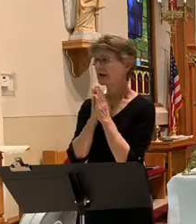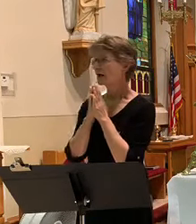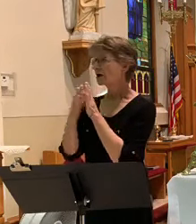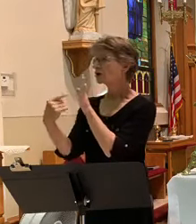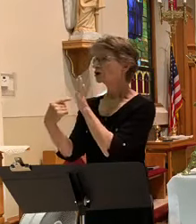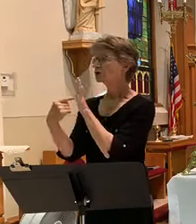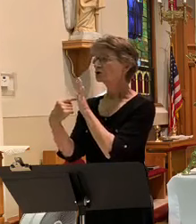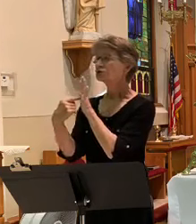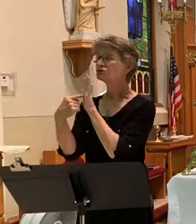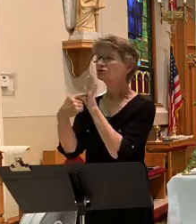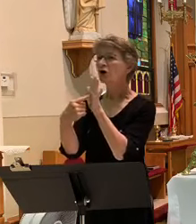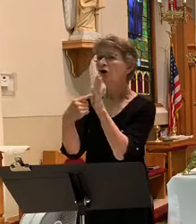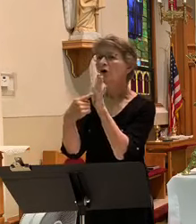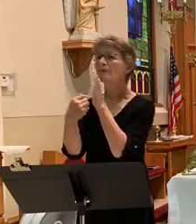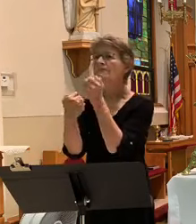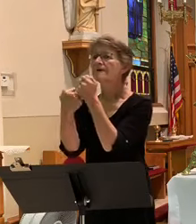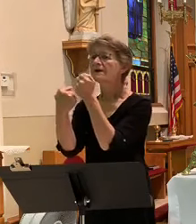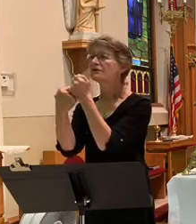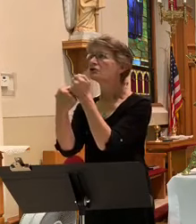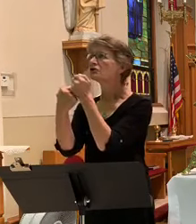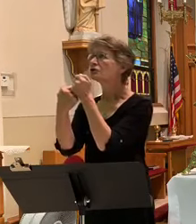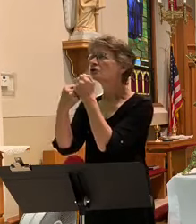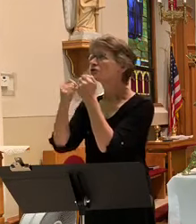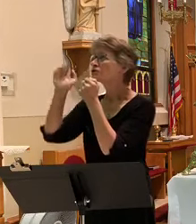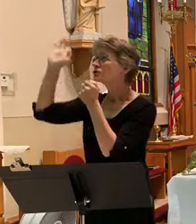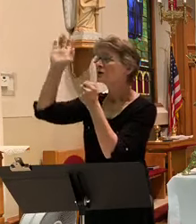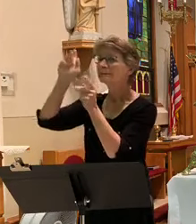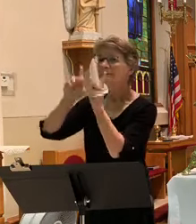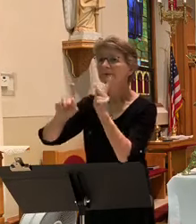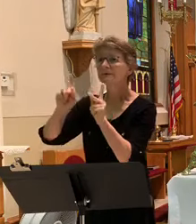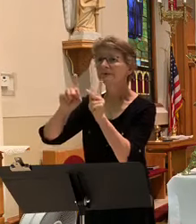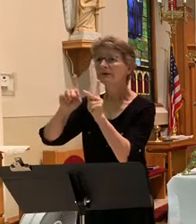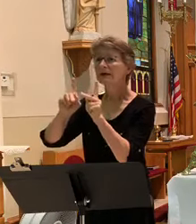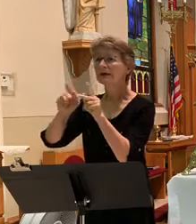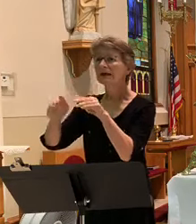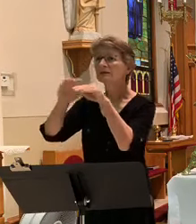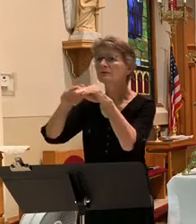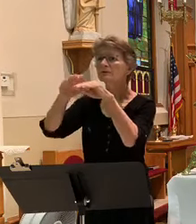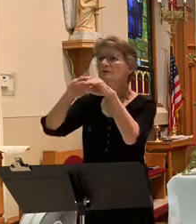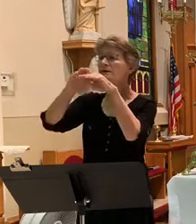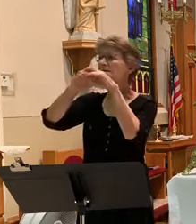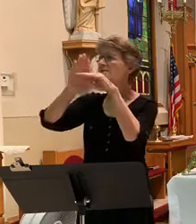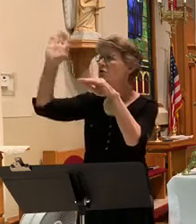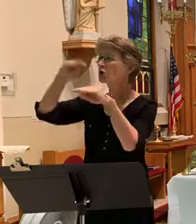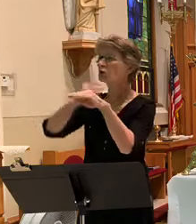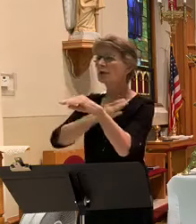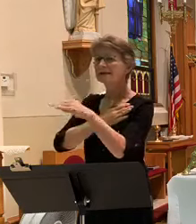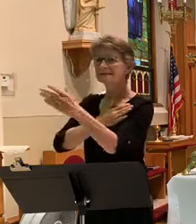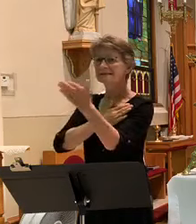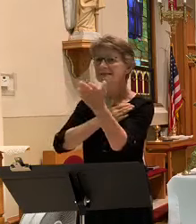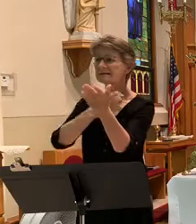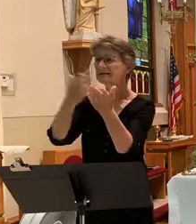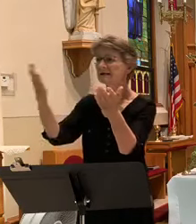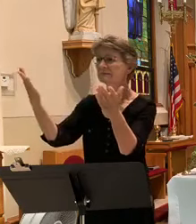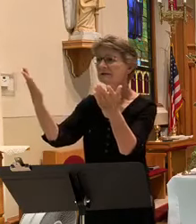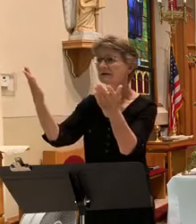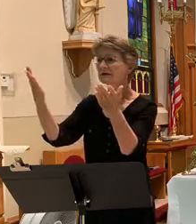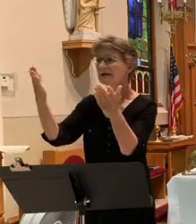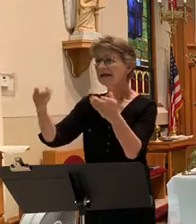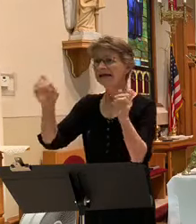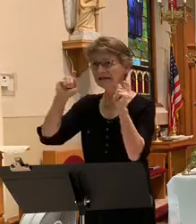Show favor, O Lord, to your servants, and mercifully increase the gifts of your grace, that, made fervent in